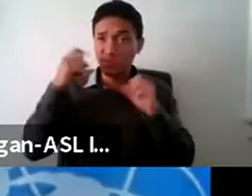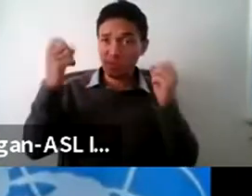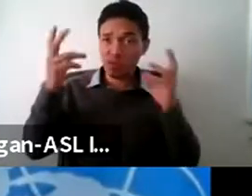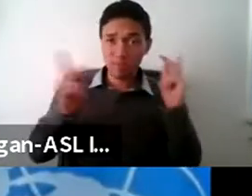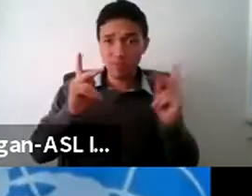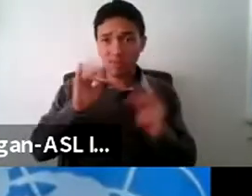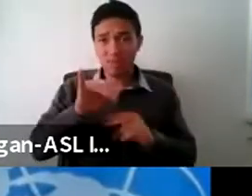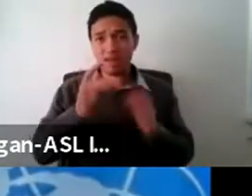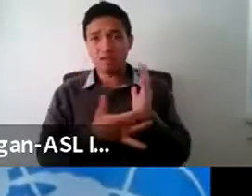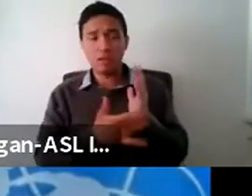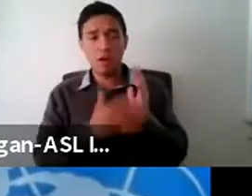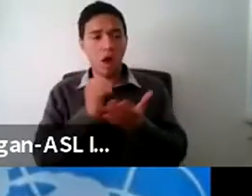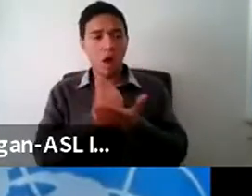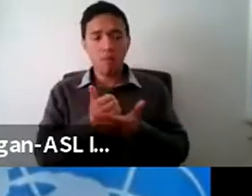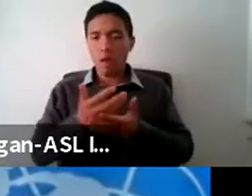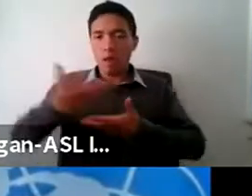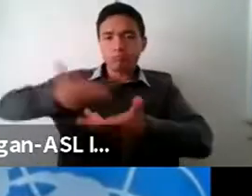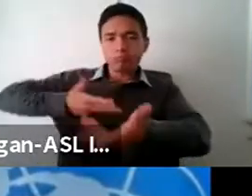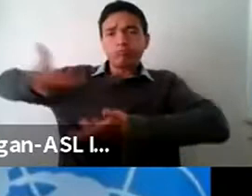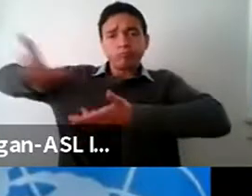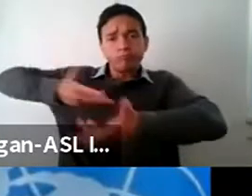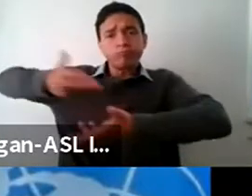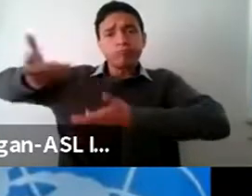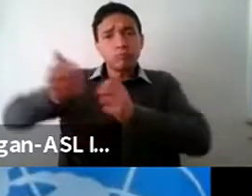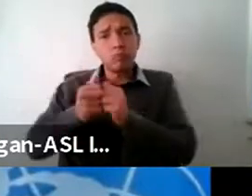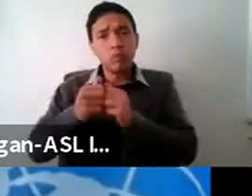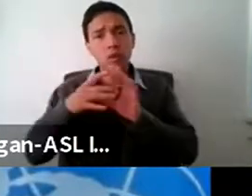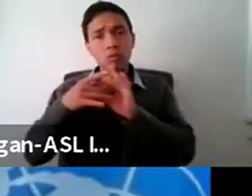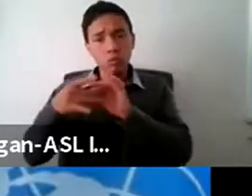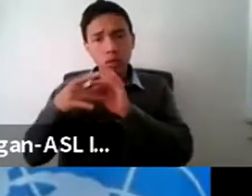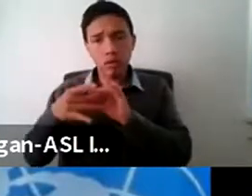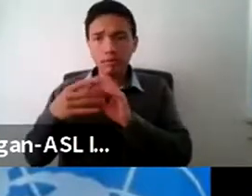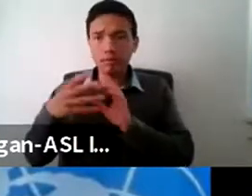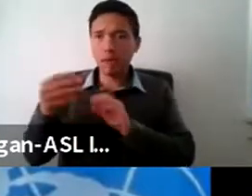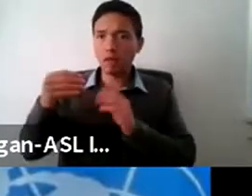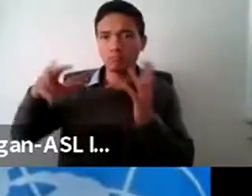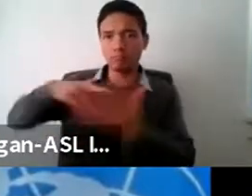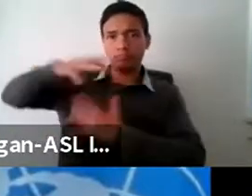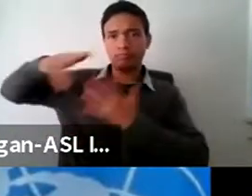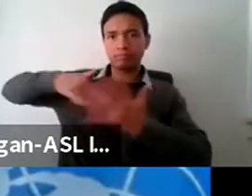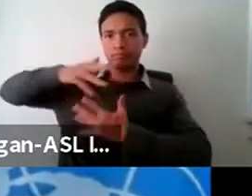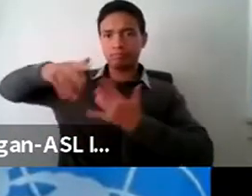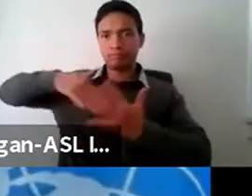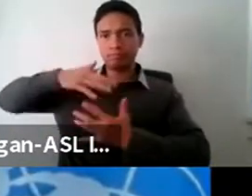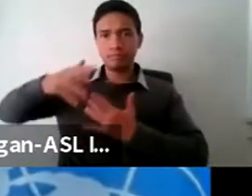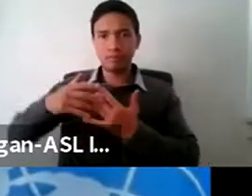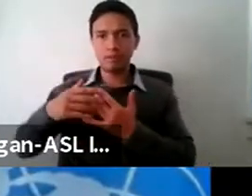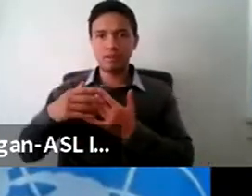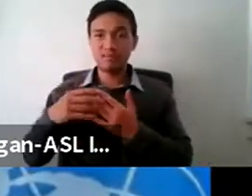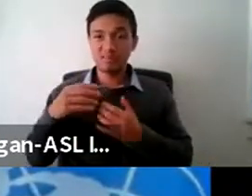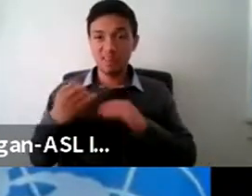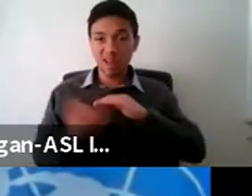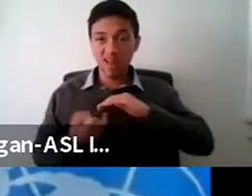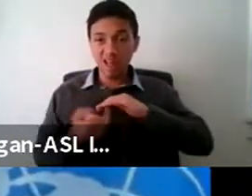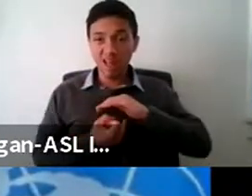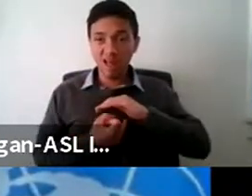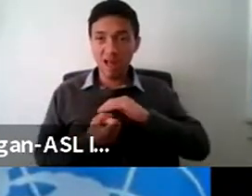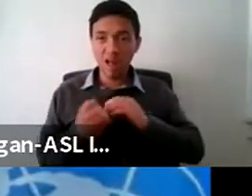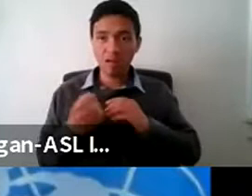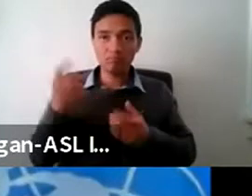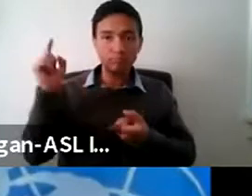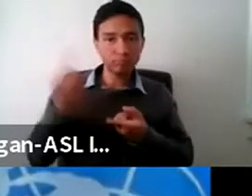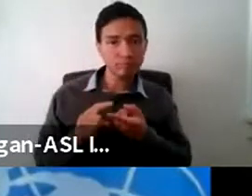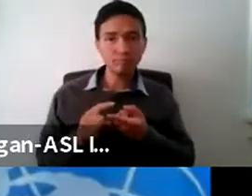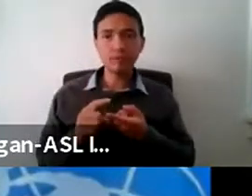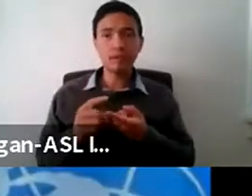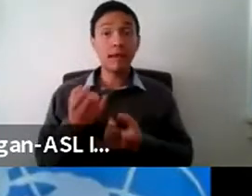with relatives and social networks. It can reduce isolation and promote a higher level of independence